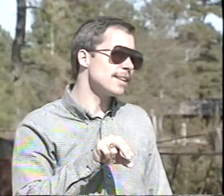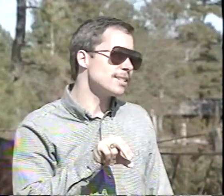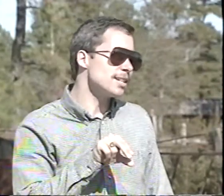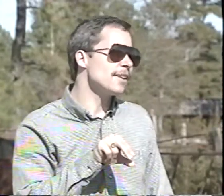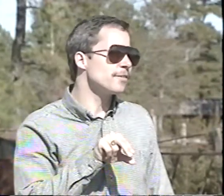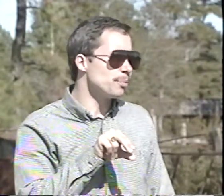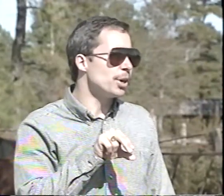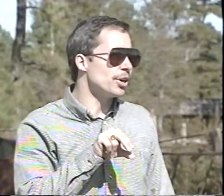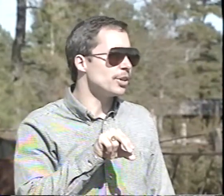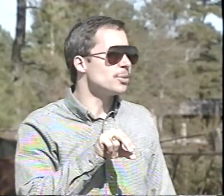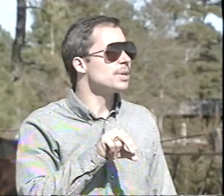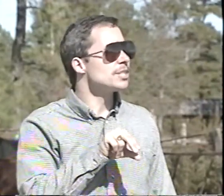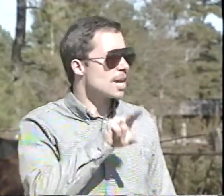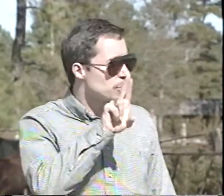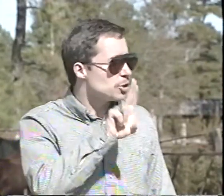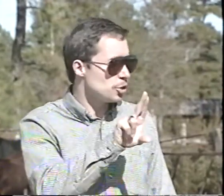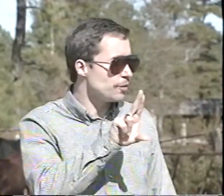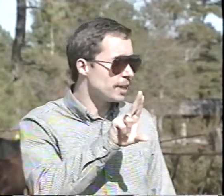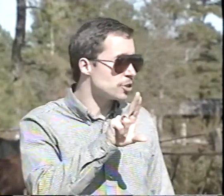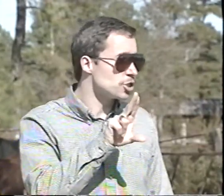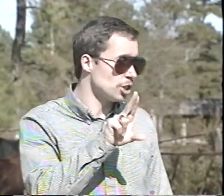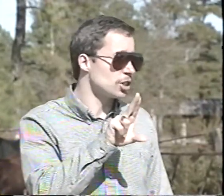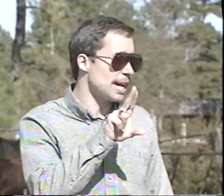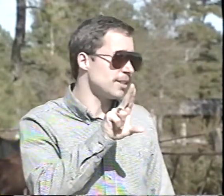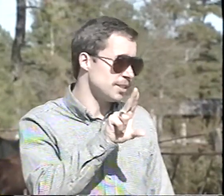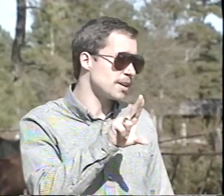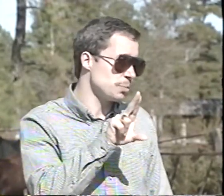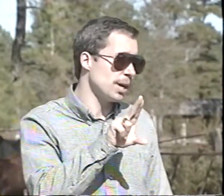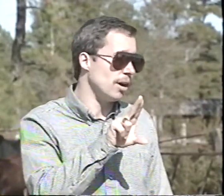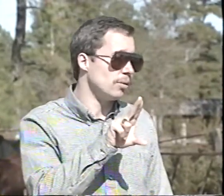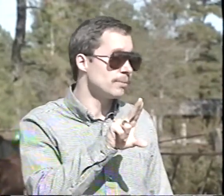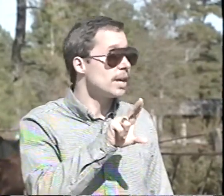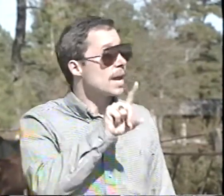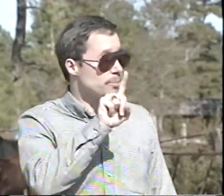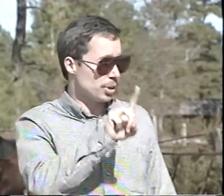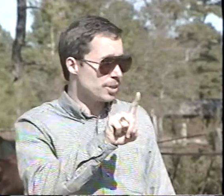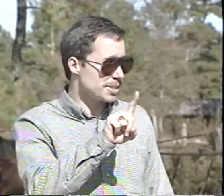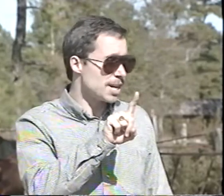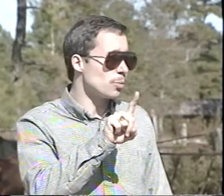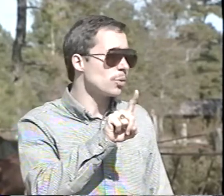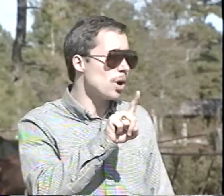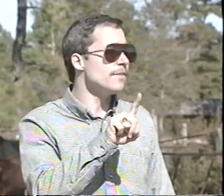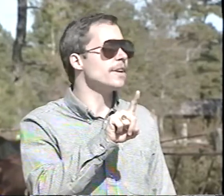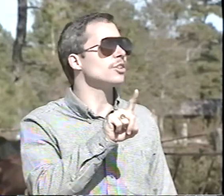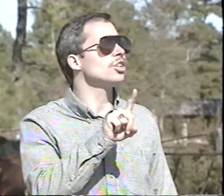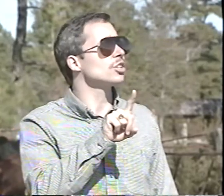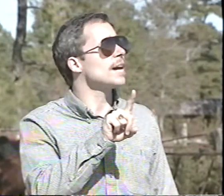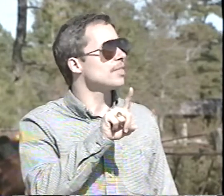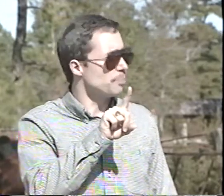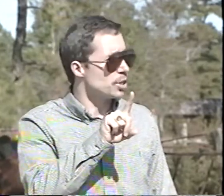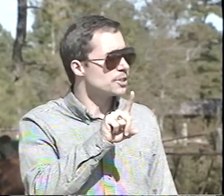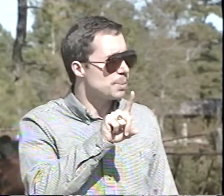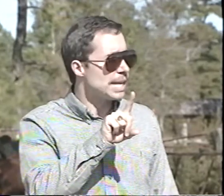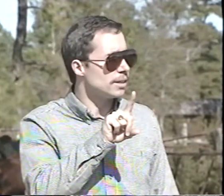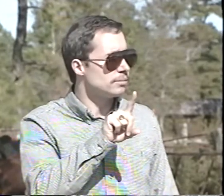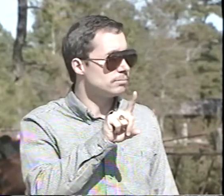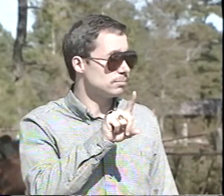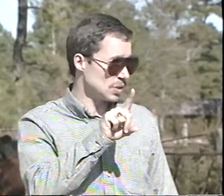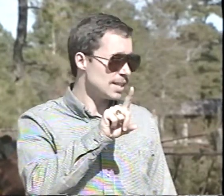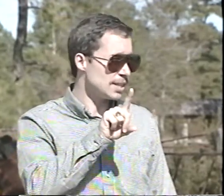sign for bird, but is signed with 2 fingers to look like the duck's bill. And bird is signed with 1 finger to look like the bird's beak. See the